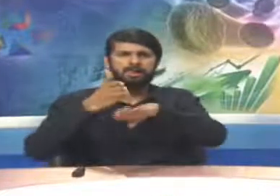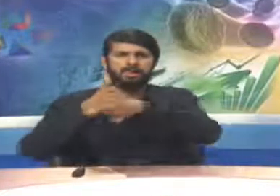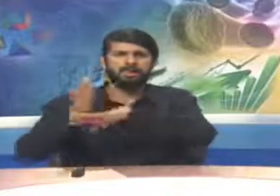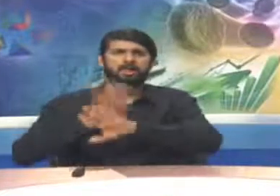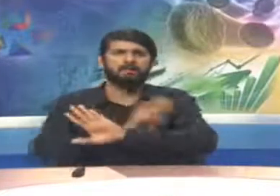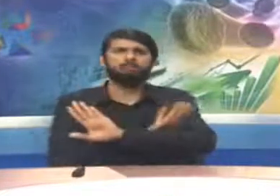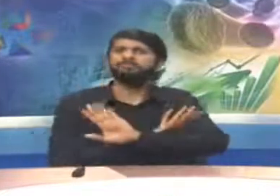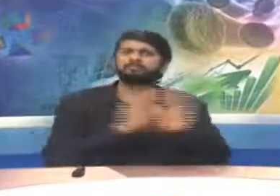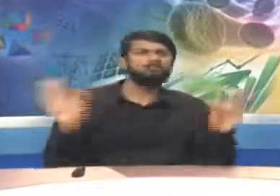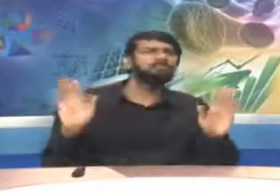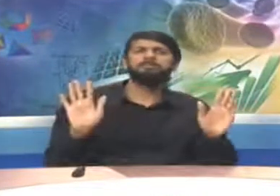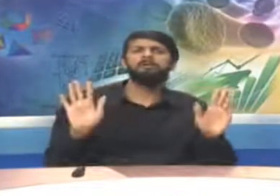state based on.